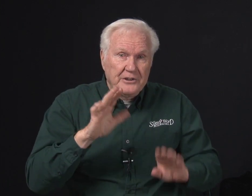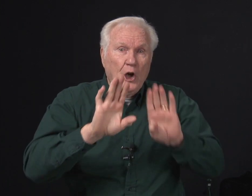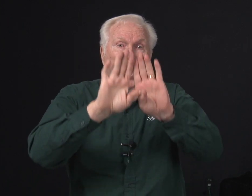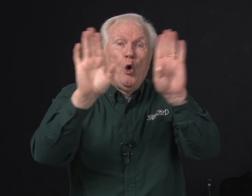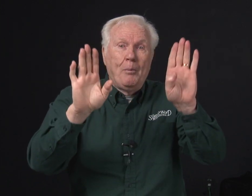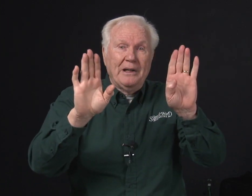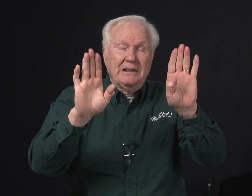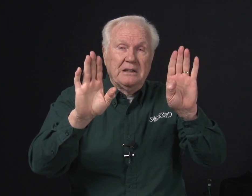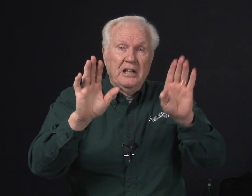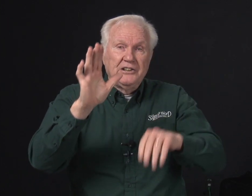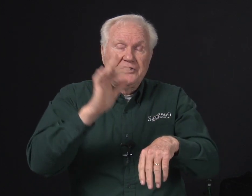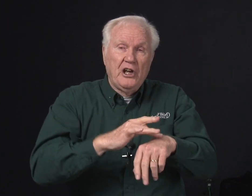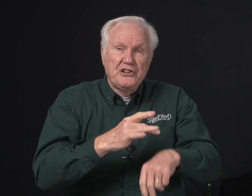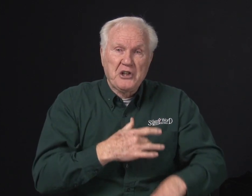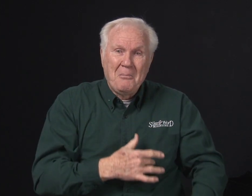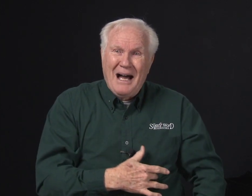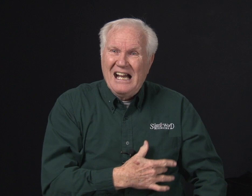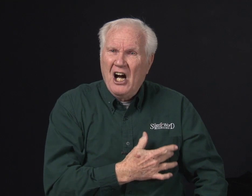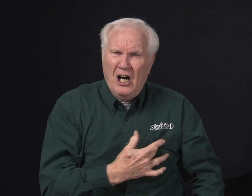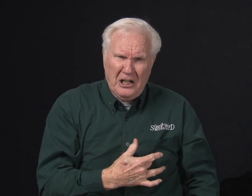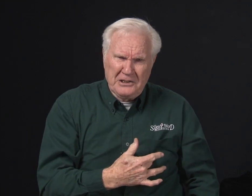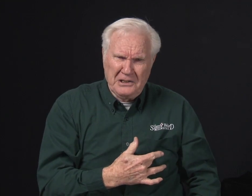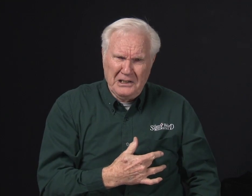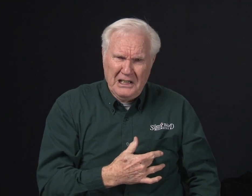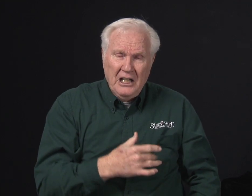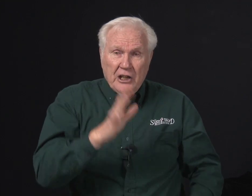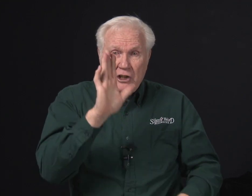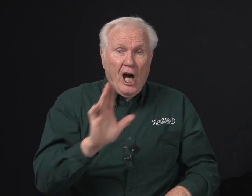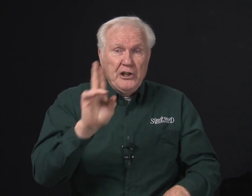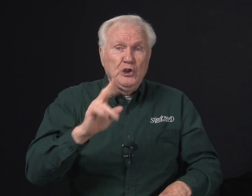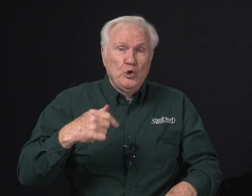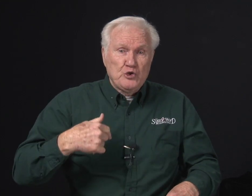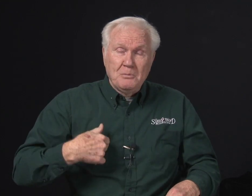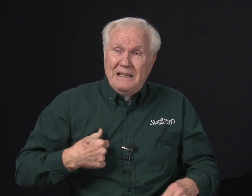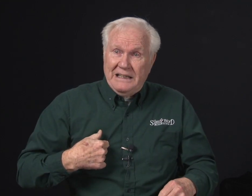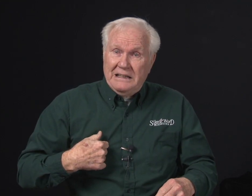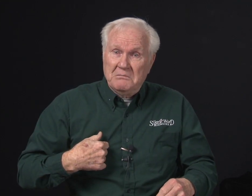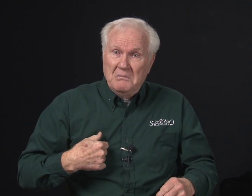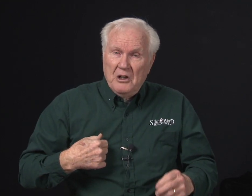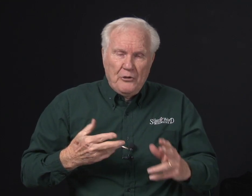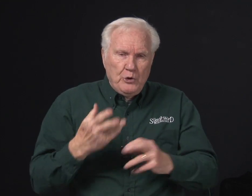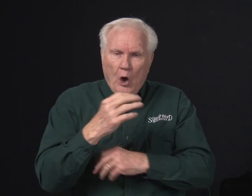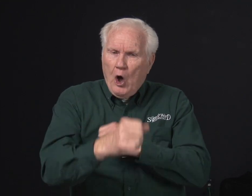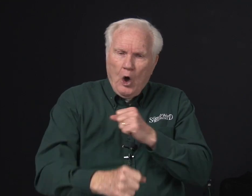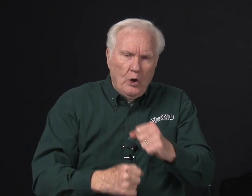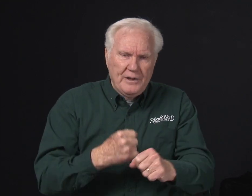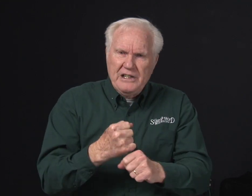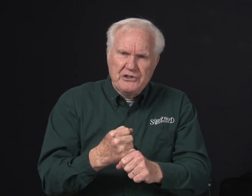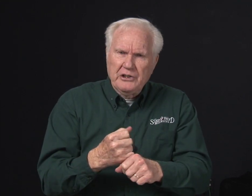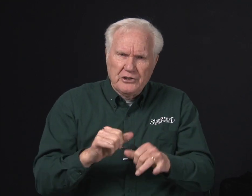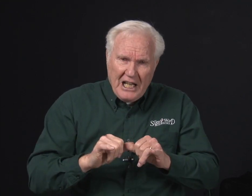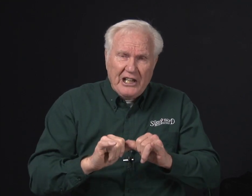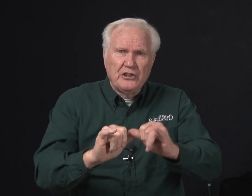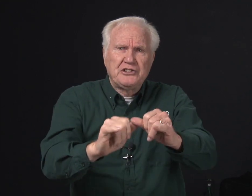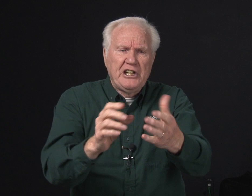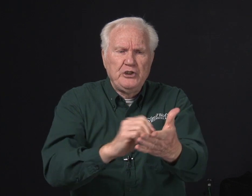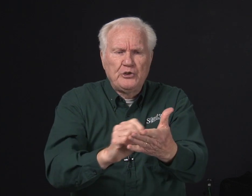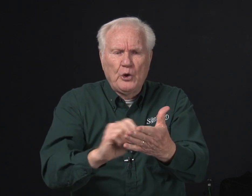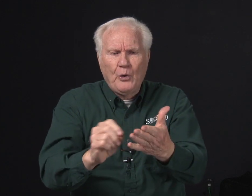to touch my heart. God used me Through all these years, I continue to